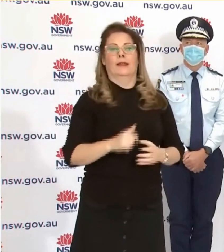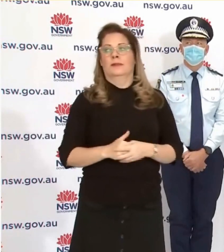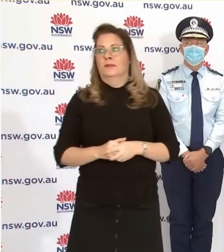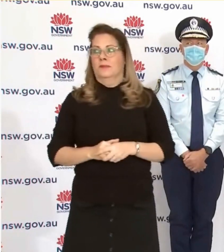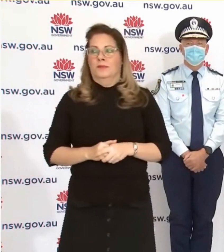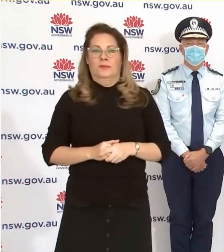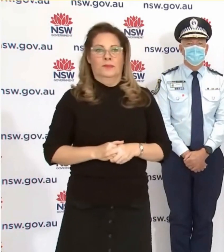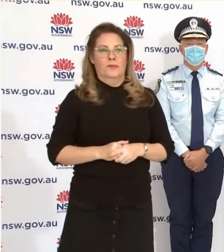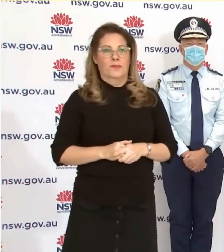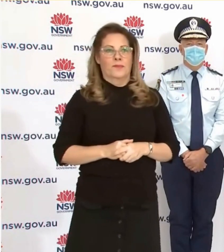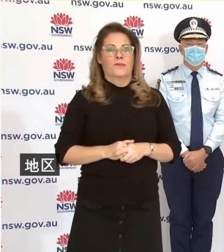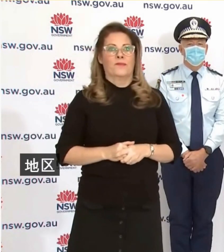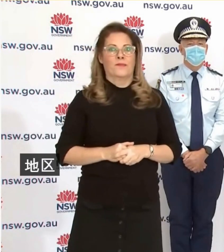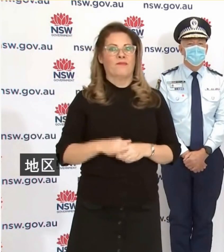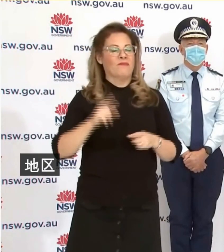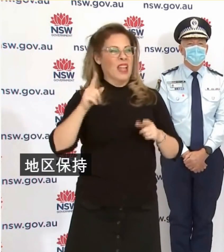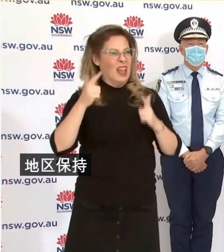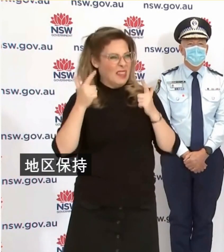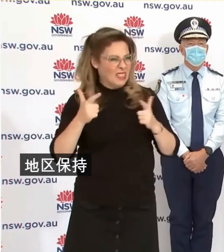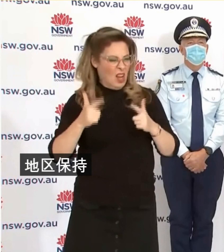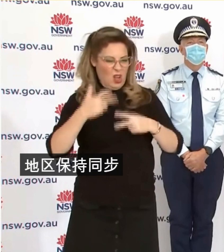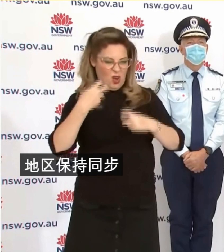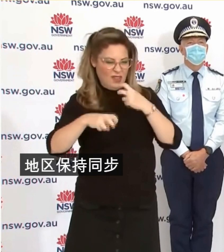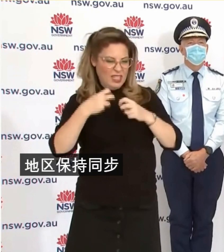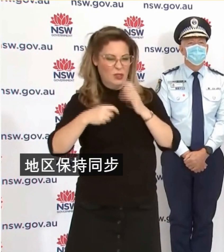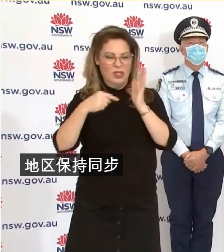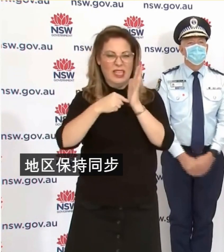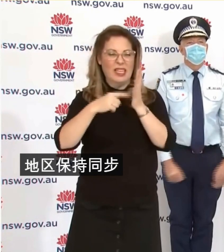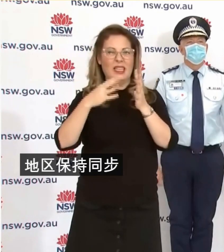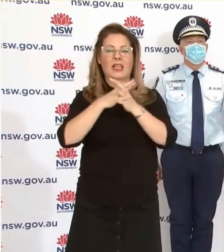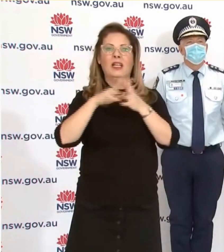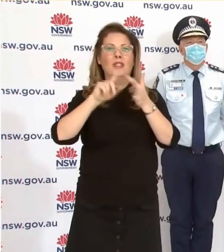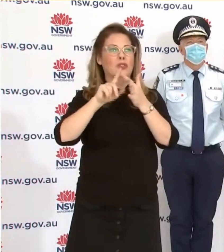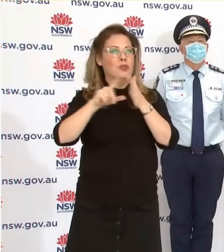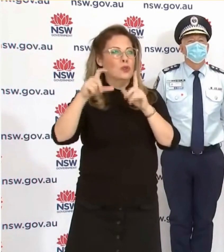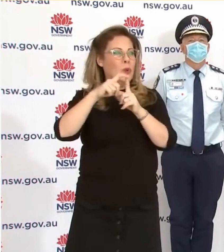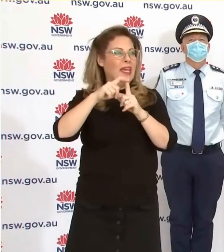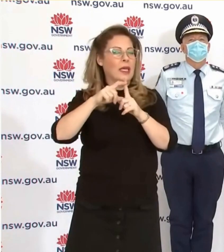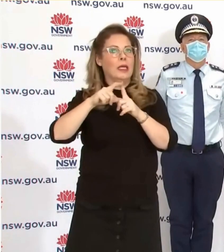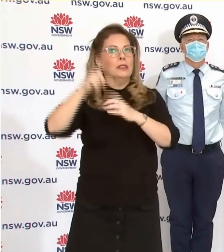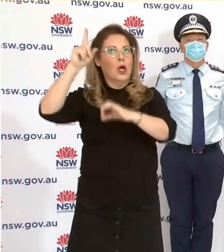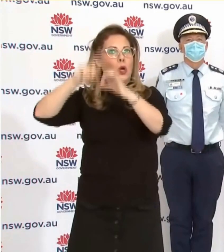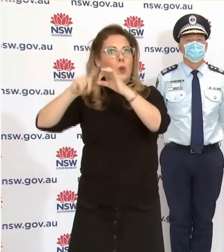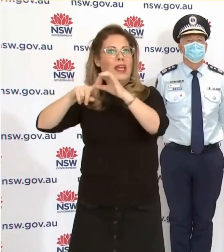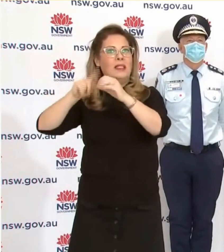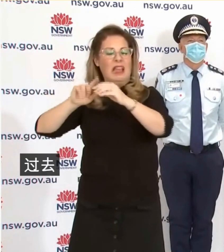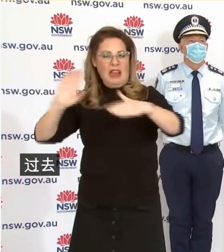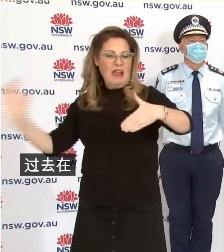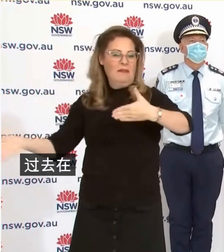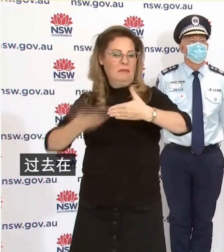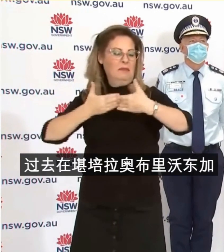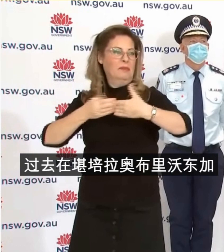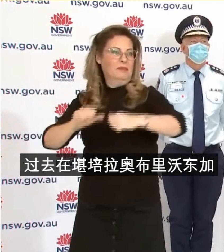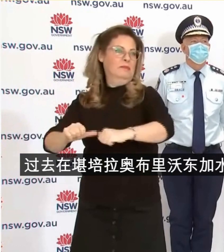being tightened with Queensland. There's a lot of issues in the Tweed areas. Is there anything being worked through there, or even perhaps even redrawing the line while... Well,